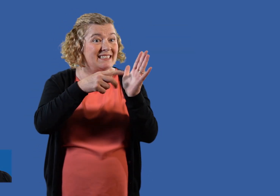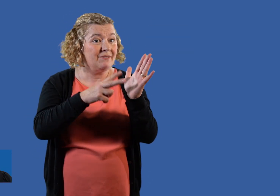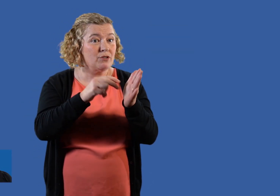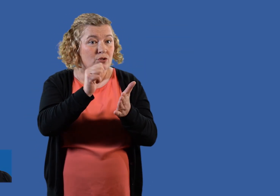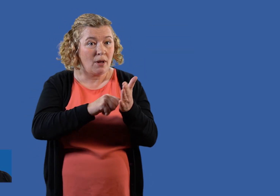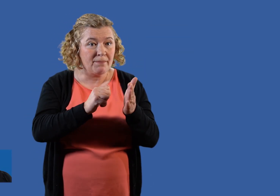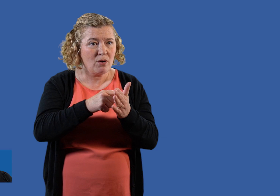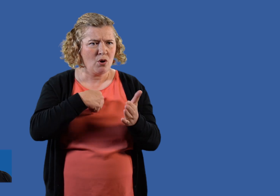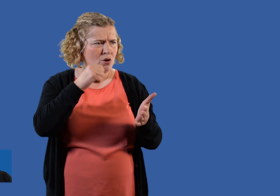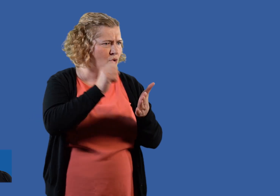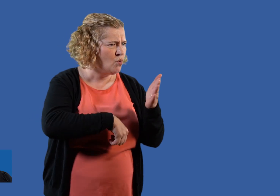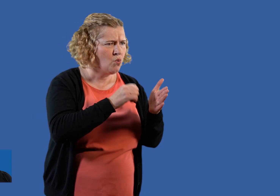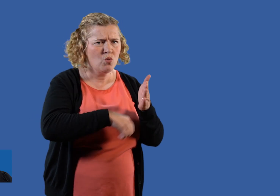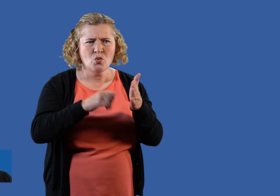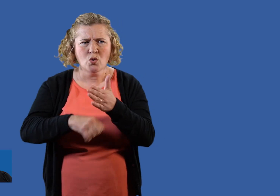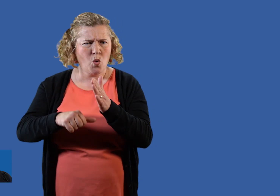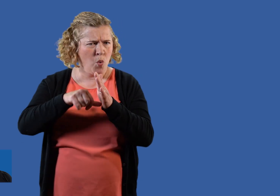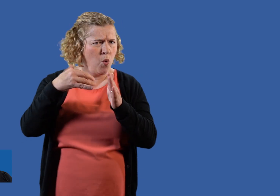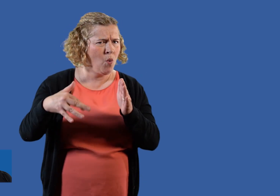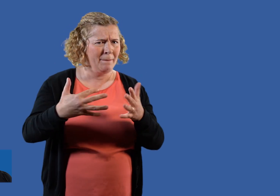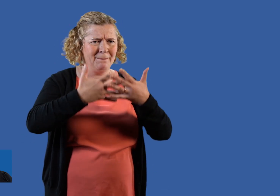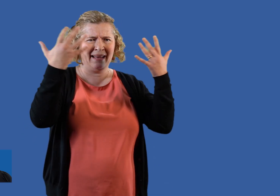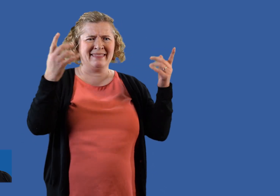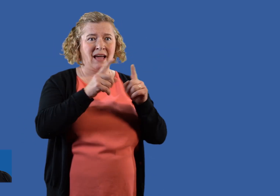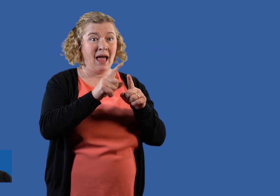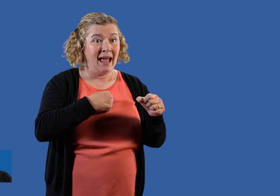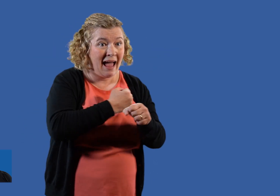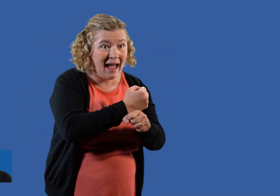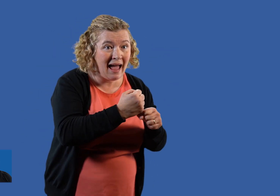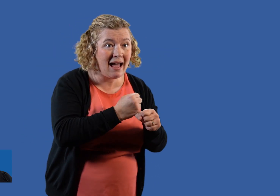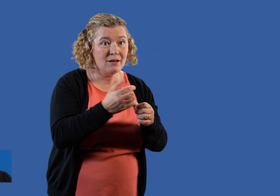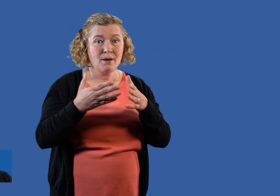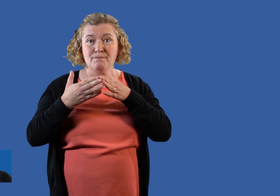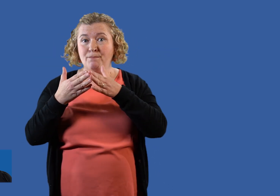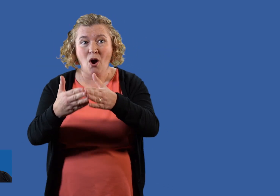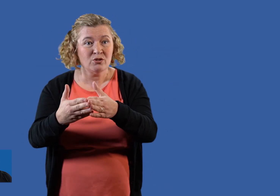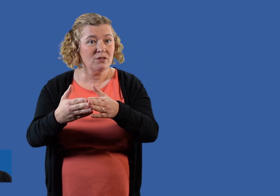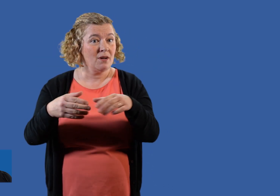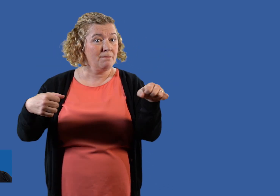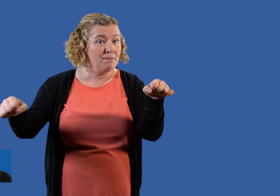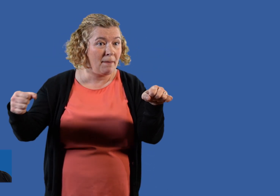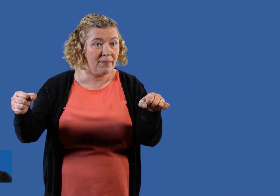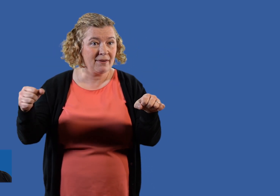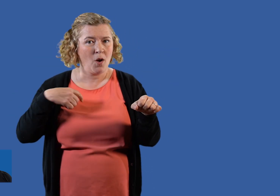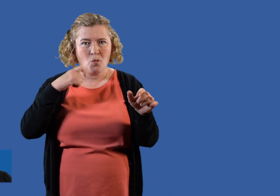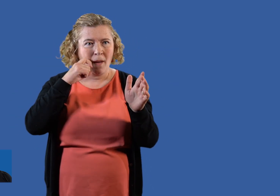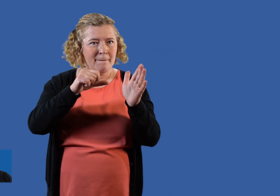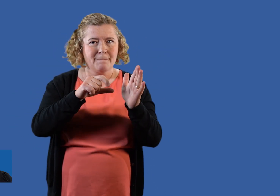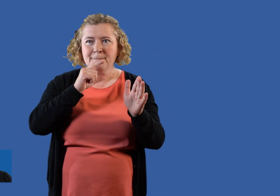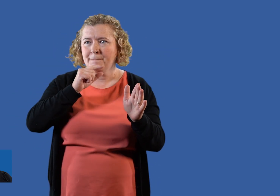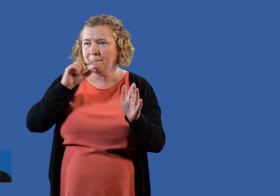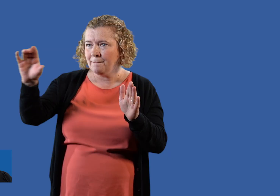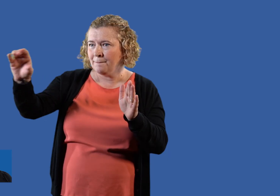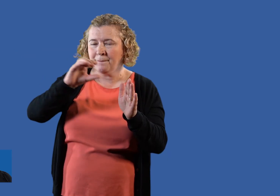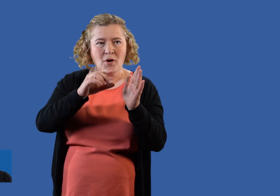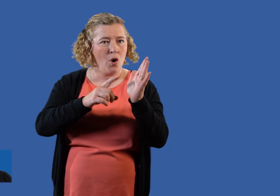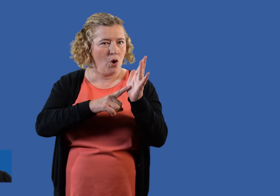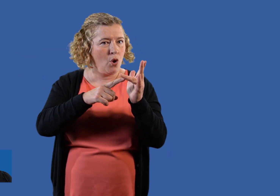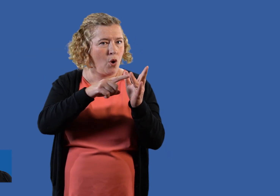shopping. They might even buy really expensive things like cars or boats, bikes, taking out loans without talking to their partner